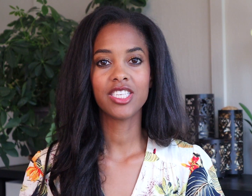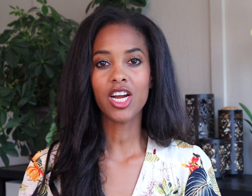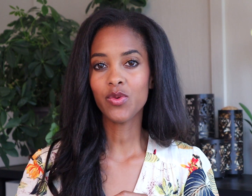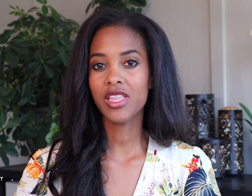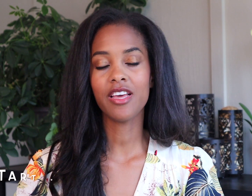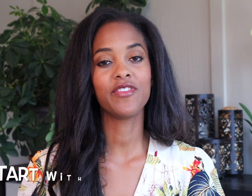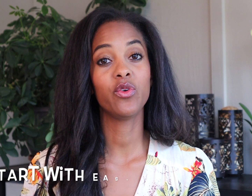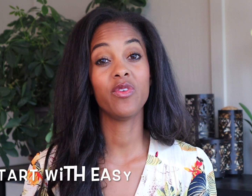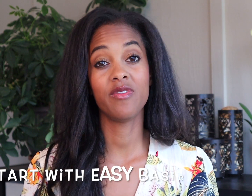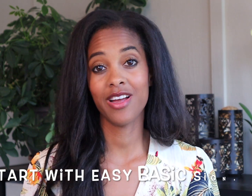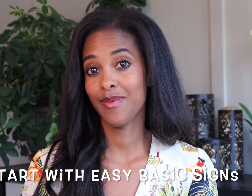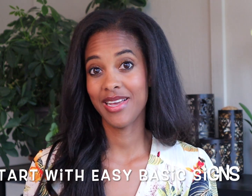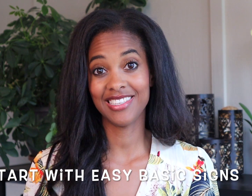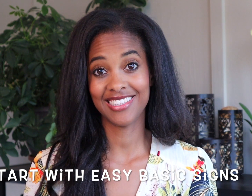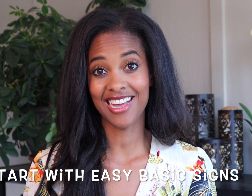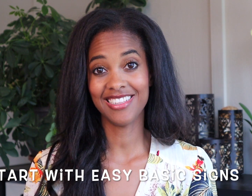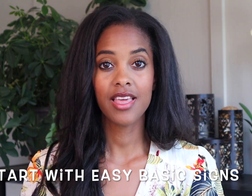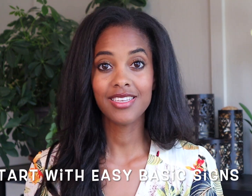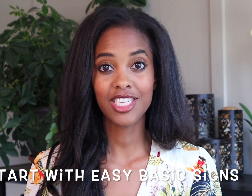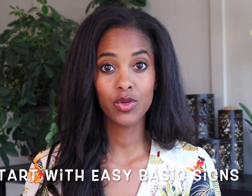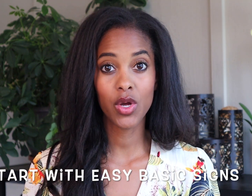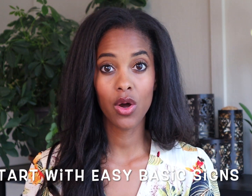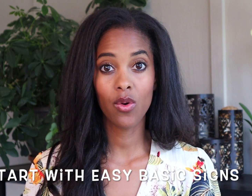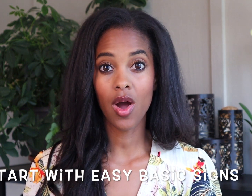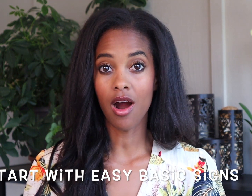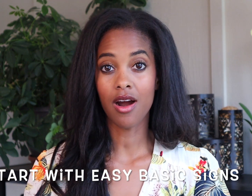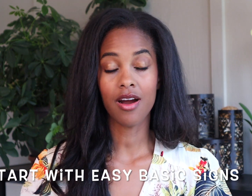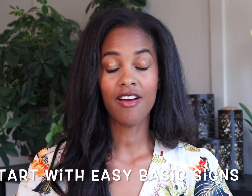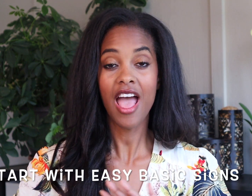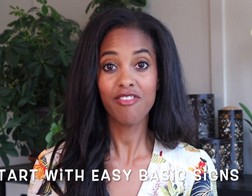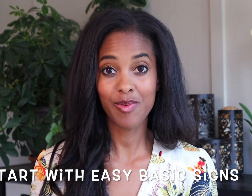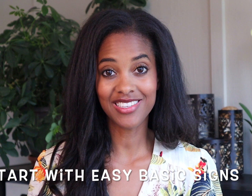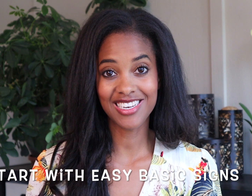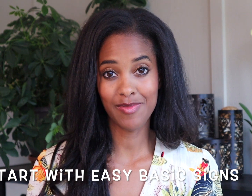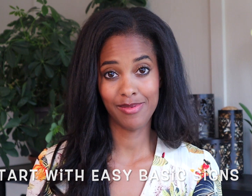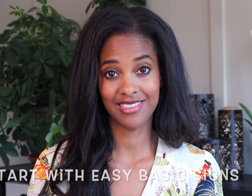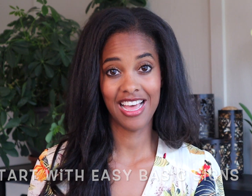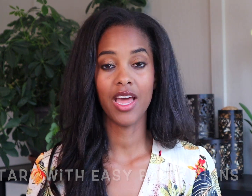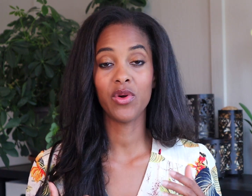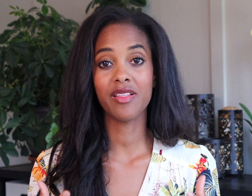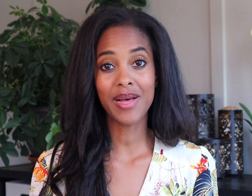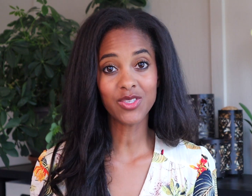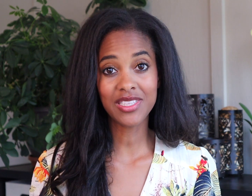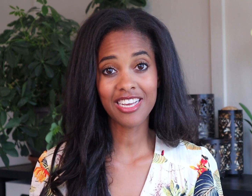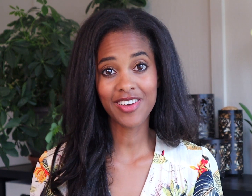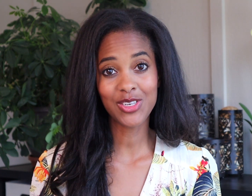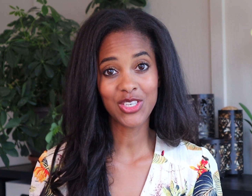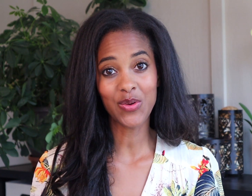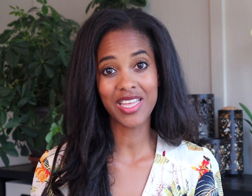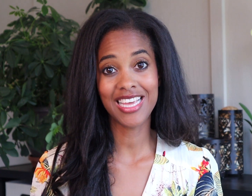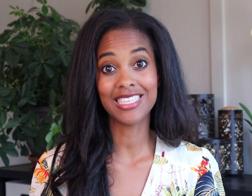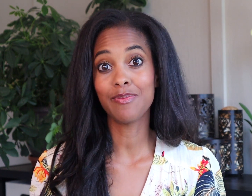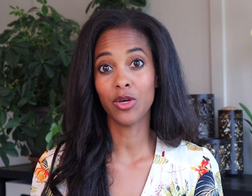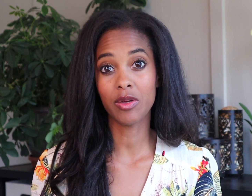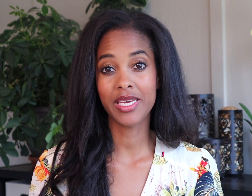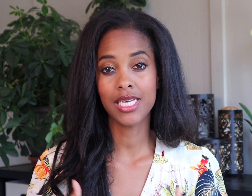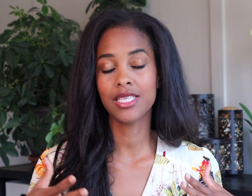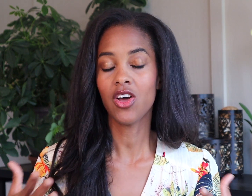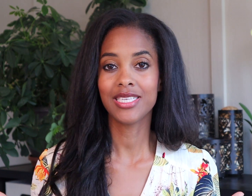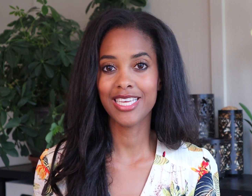Start with a few very basic signs, things that you know are ever present in baby's life. And one of the best ones I found to start with is milk, because honestly, what